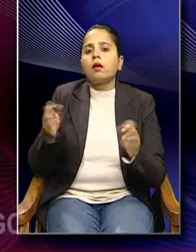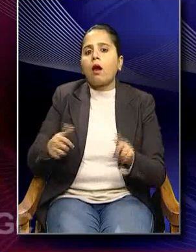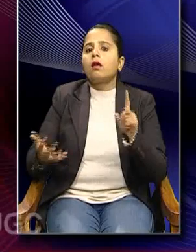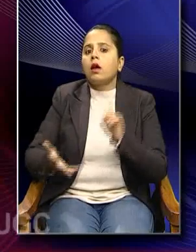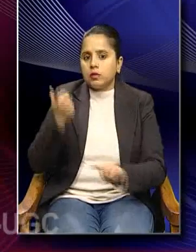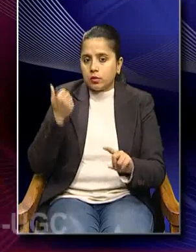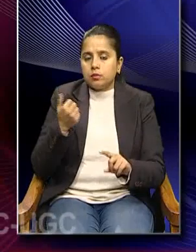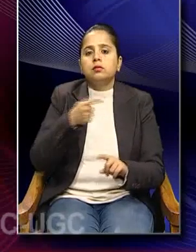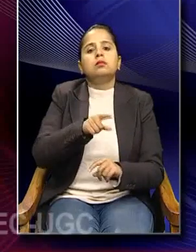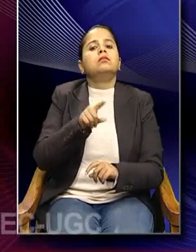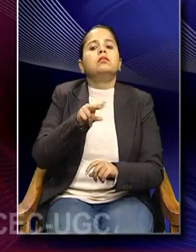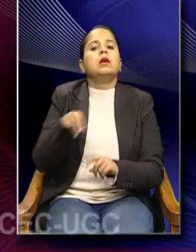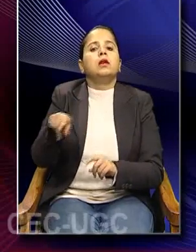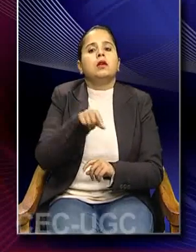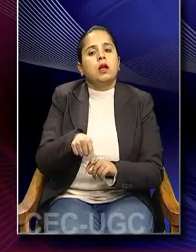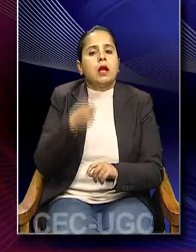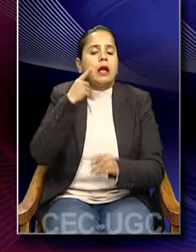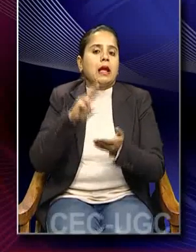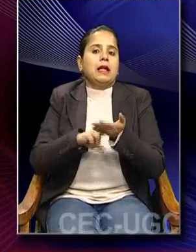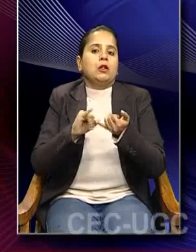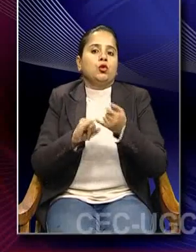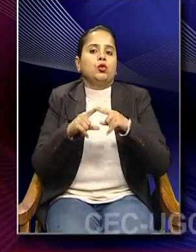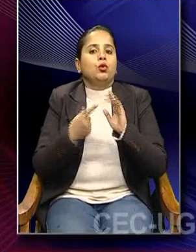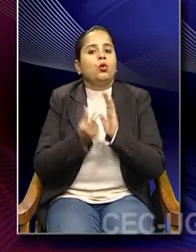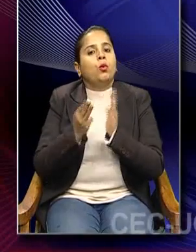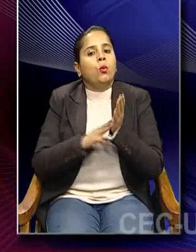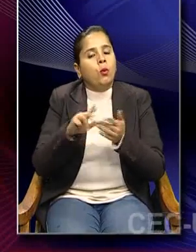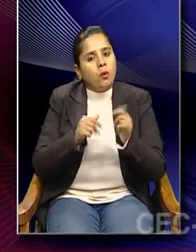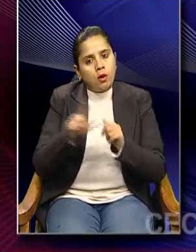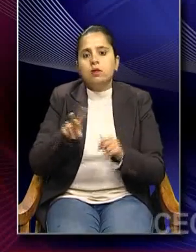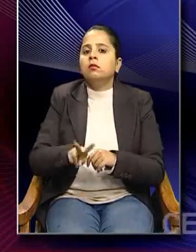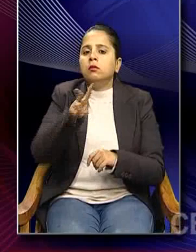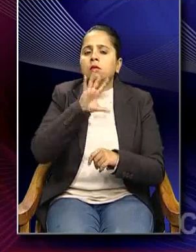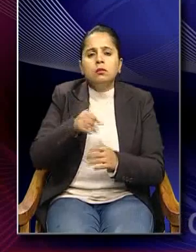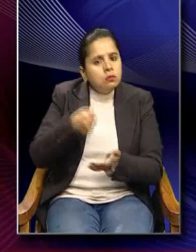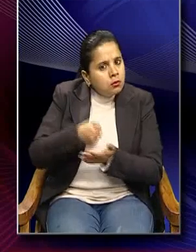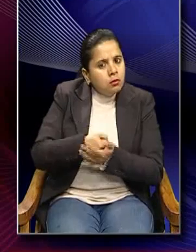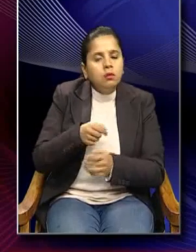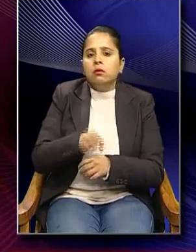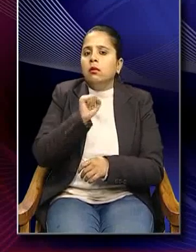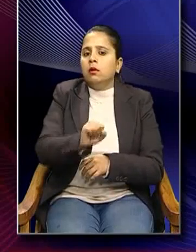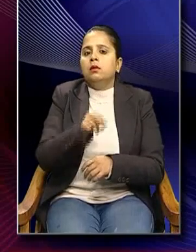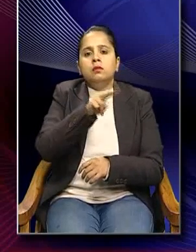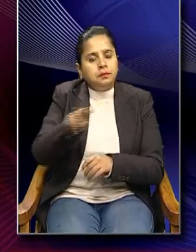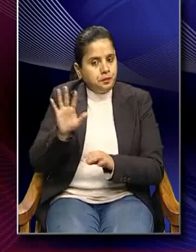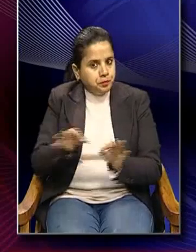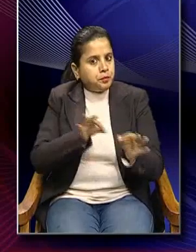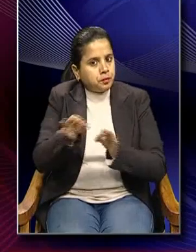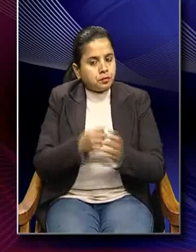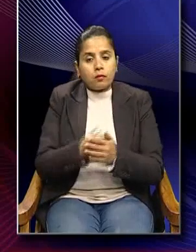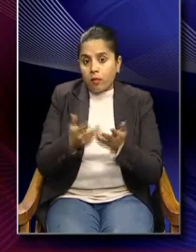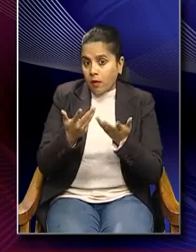is said to have instrumental value. This is the basic definition of instrumental value of